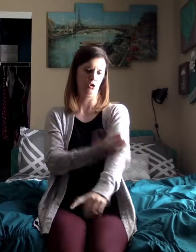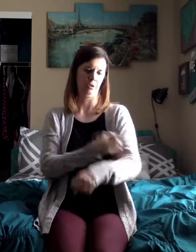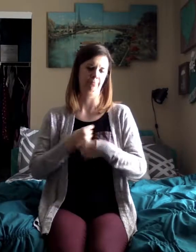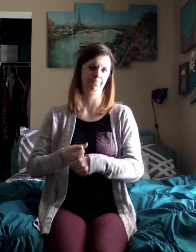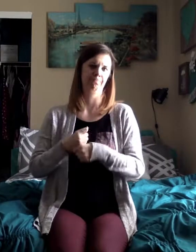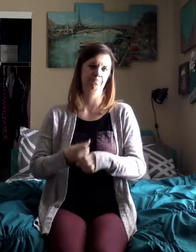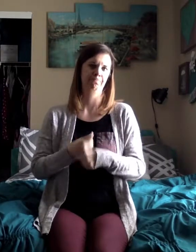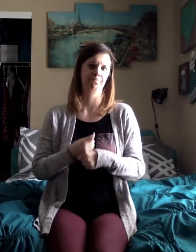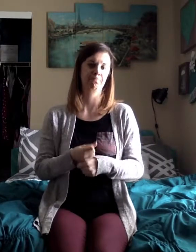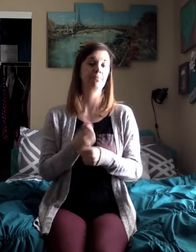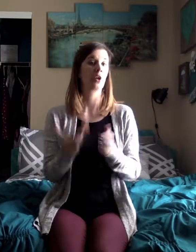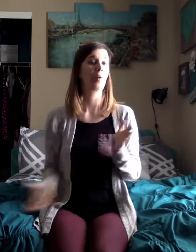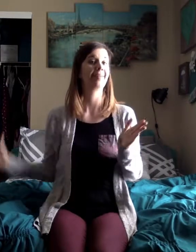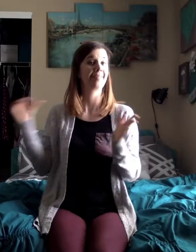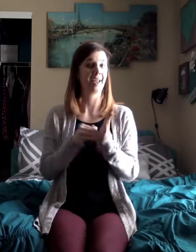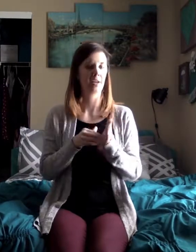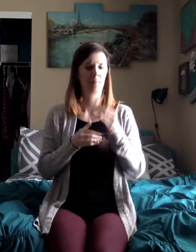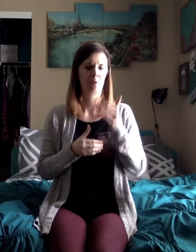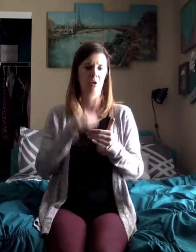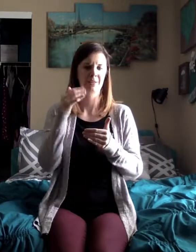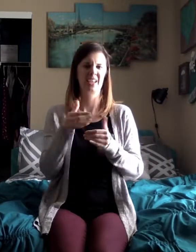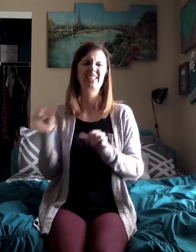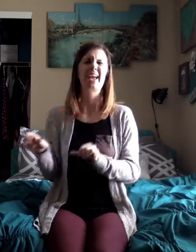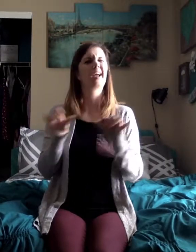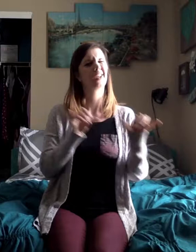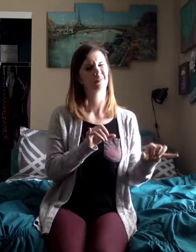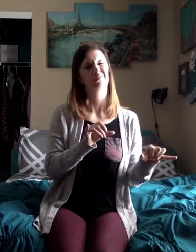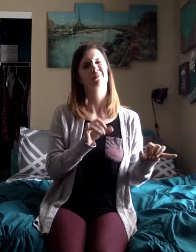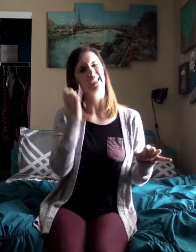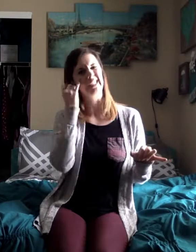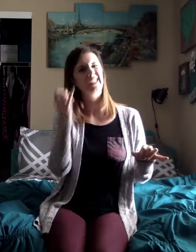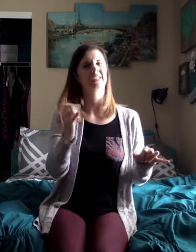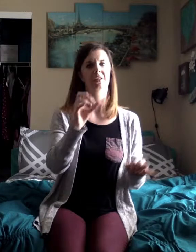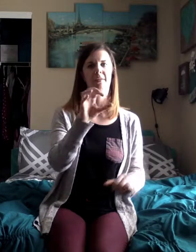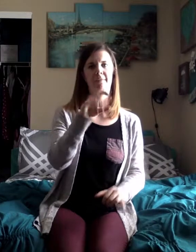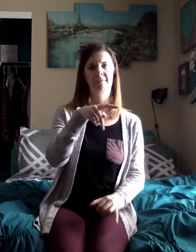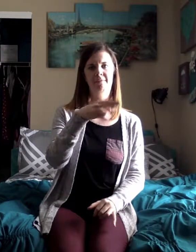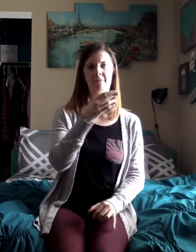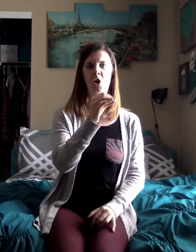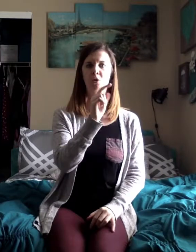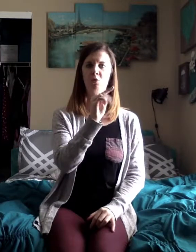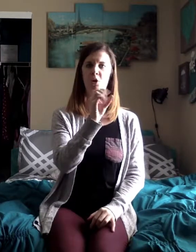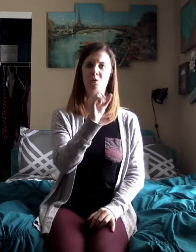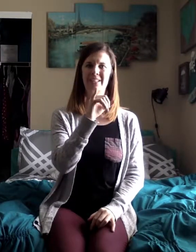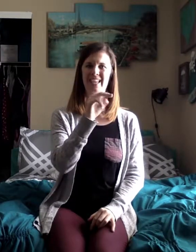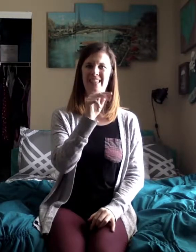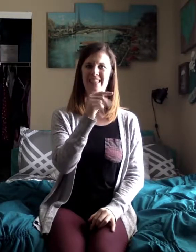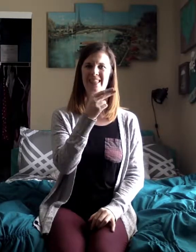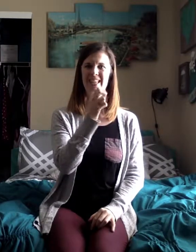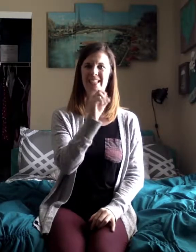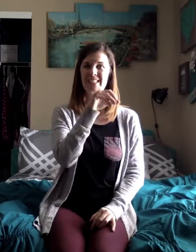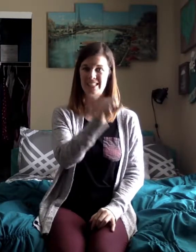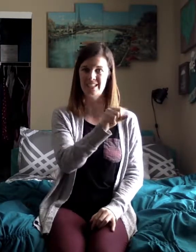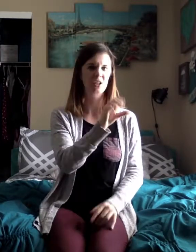So again, it's a process like photosynthesis. And here, instead of taking place in a chloroplast, because not too